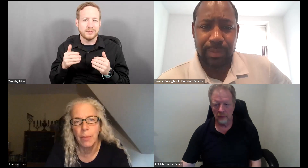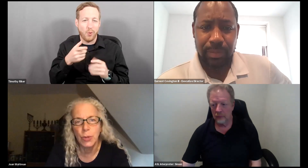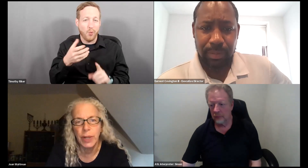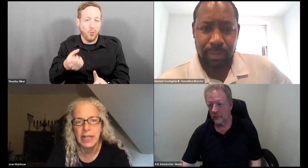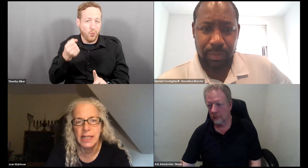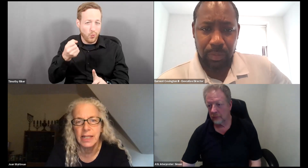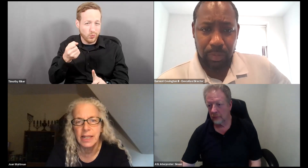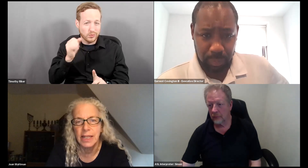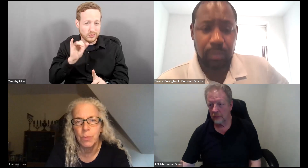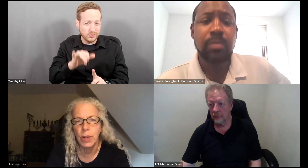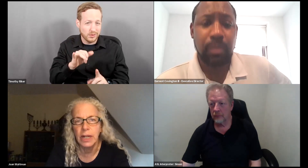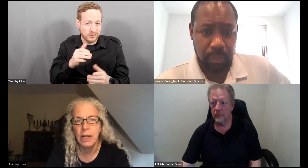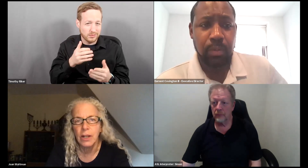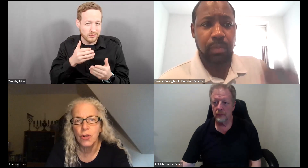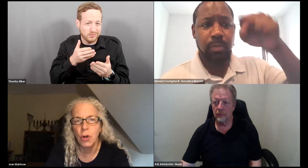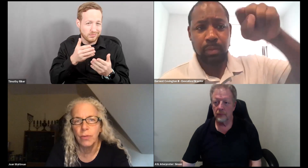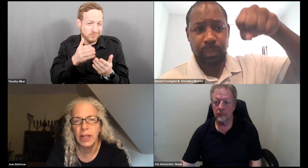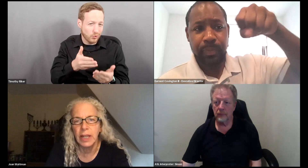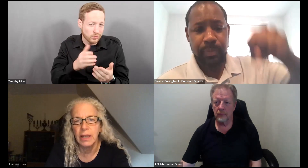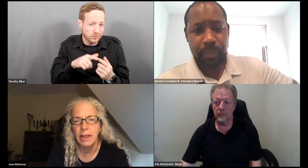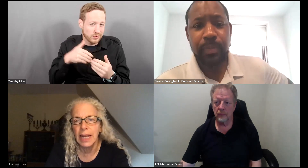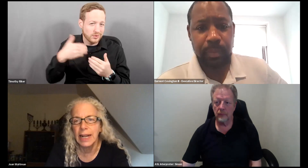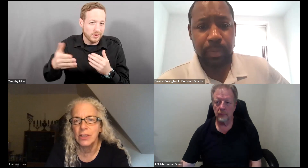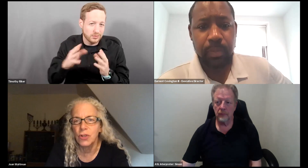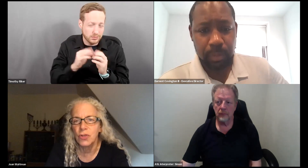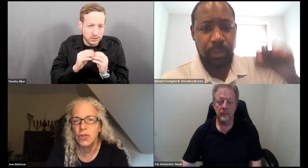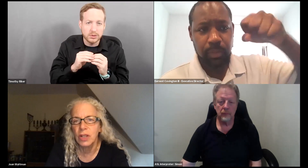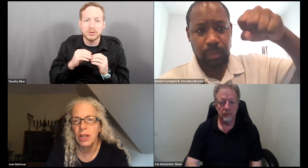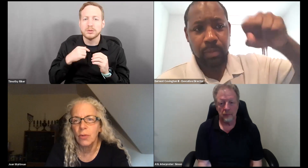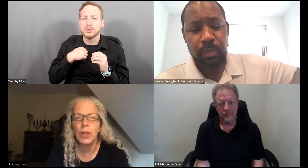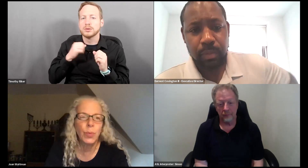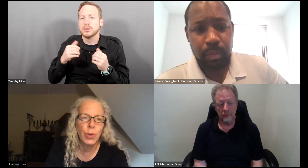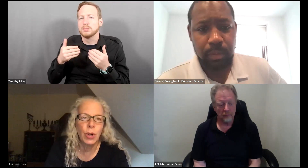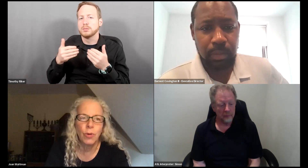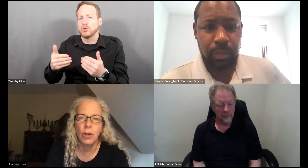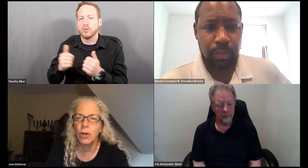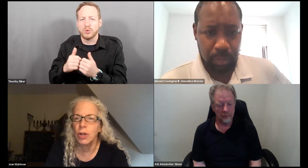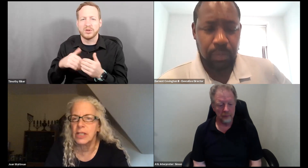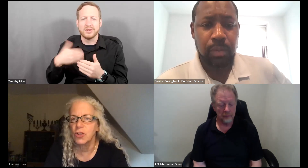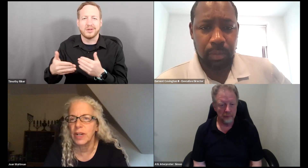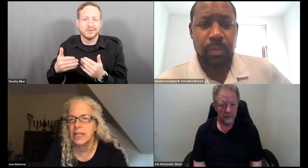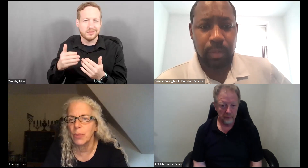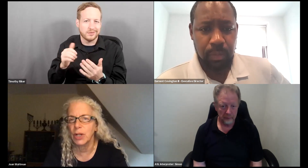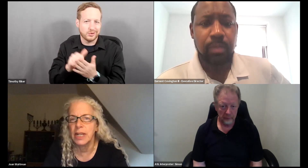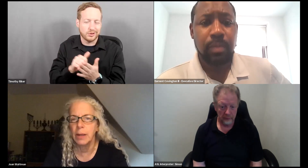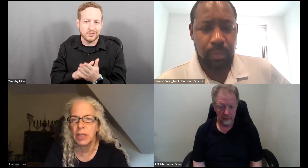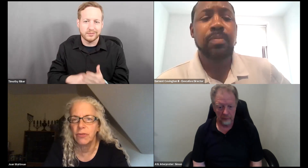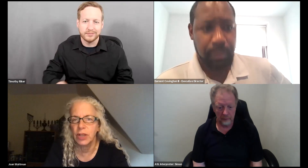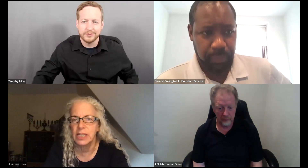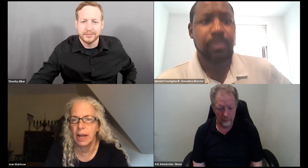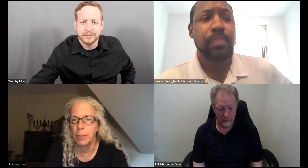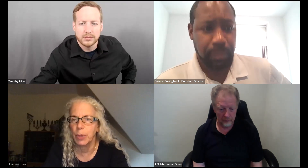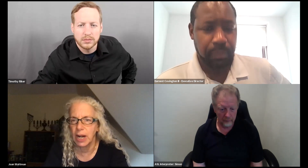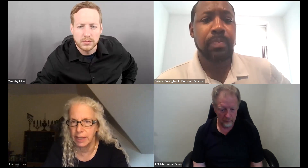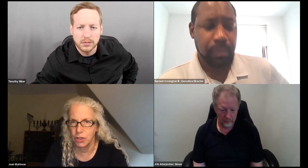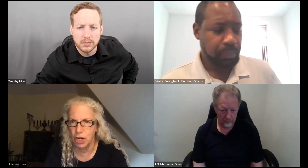far as how much we can discuss at this point. So hopefully that answers, Ernest has already said we're going to table it for